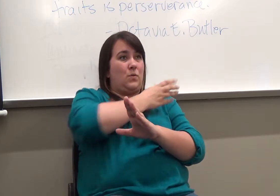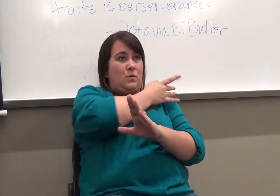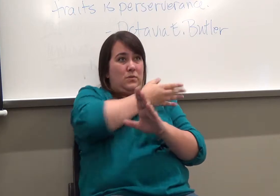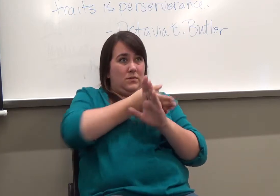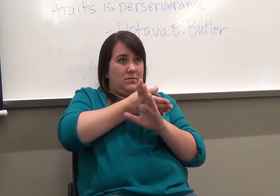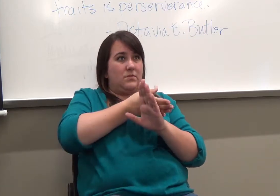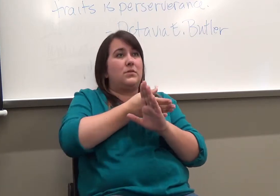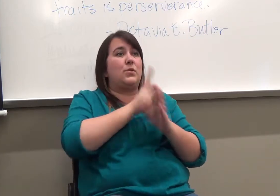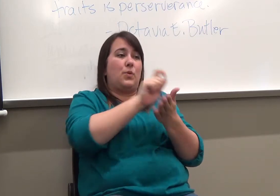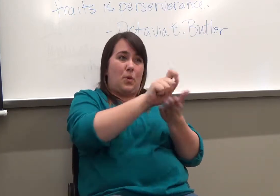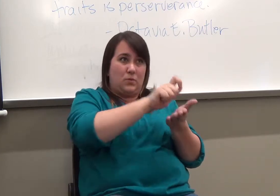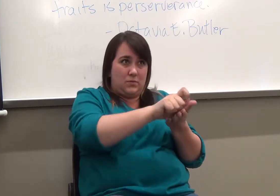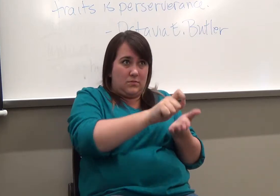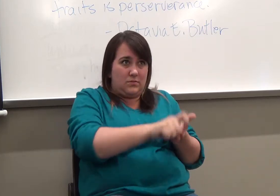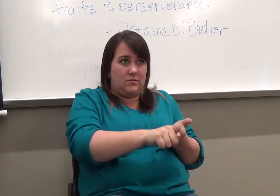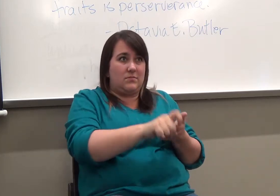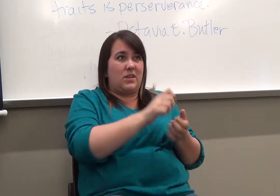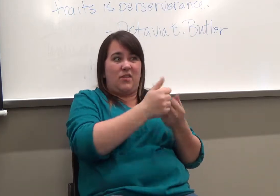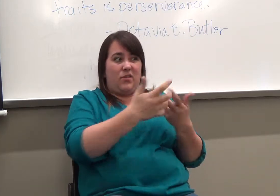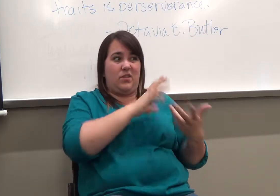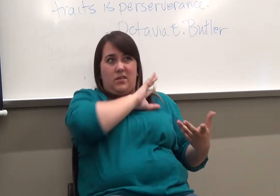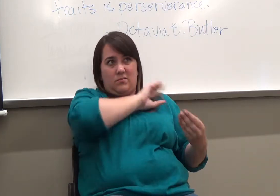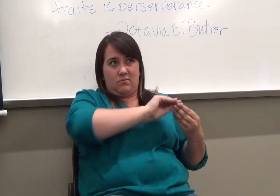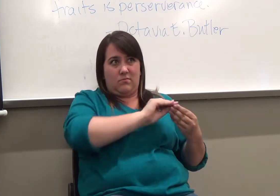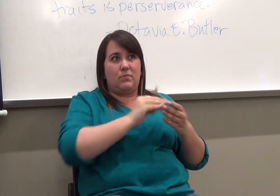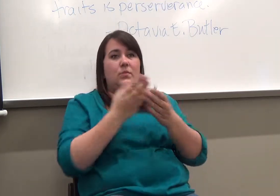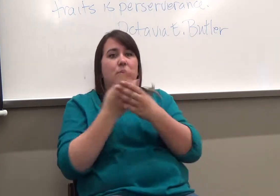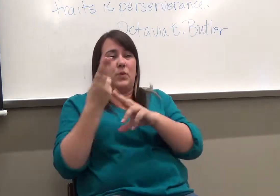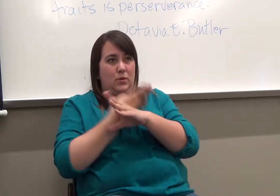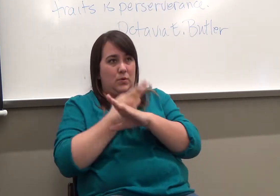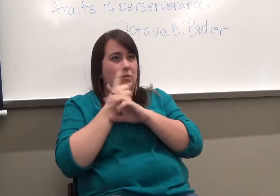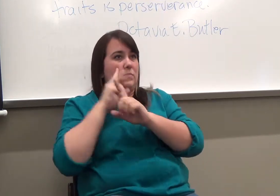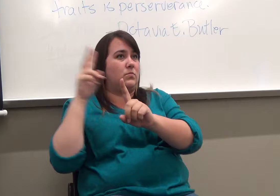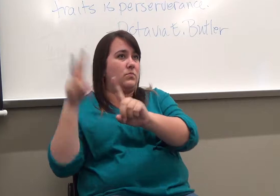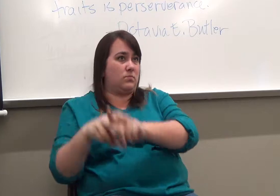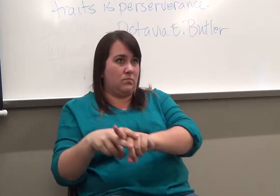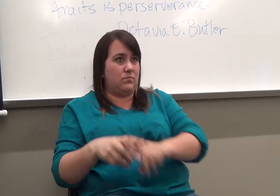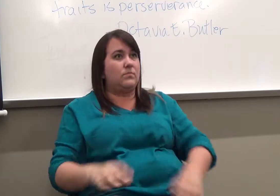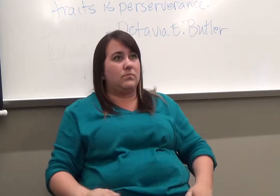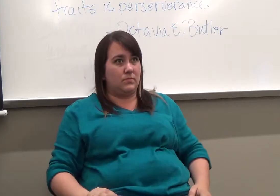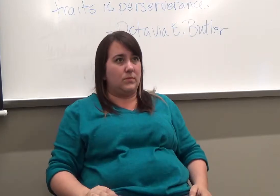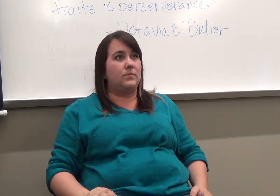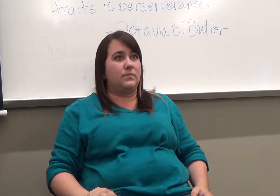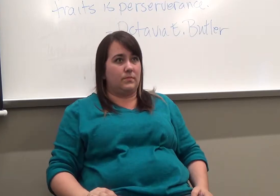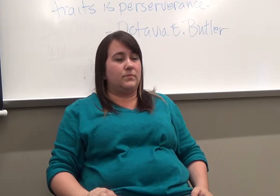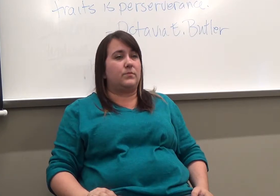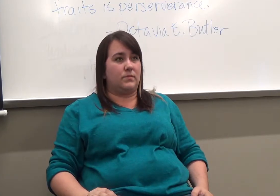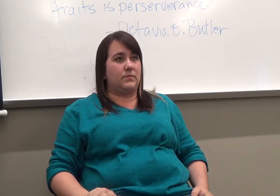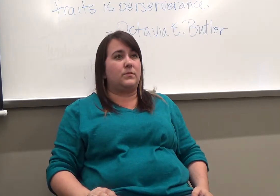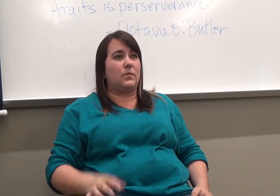quizzes out, get your notes out, and all that kind of stuff. Okay? So we will look at that again.